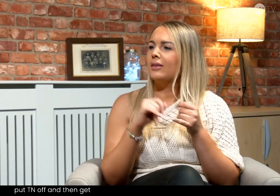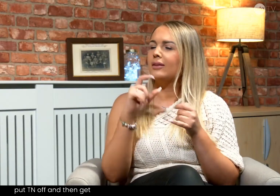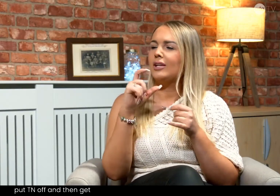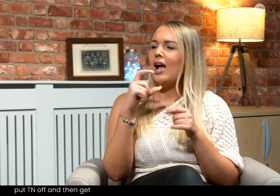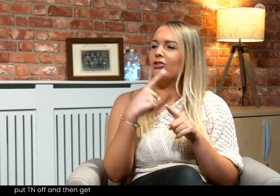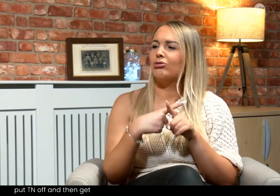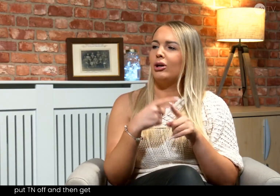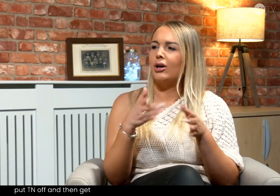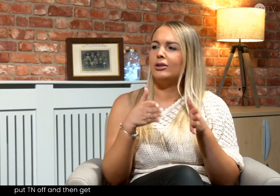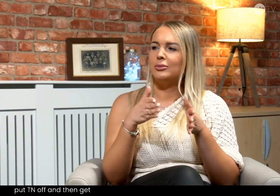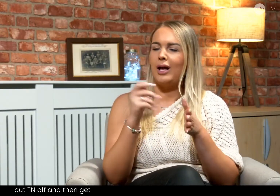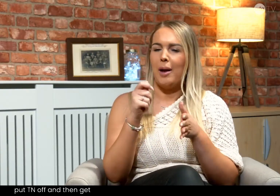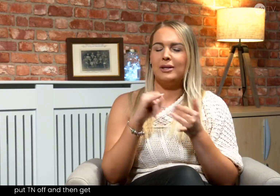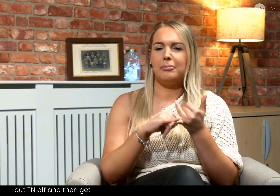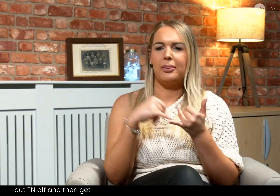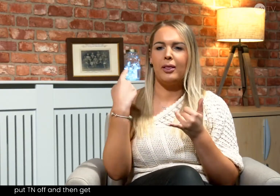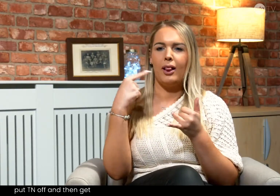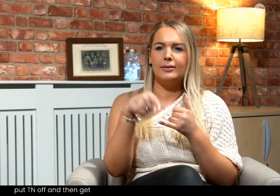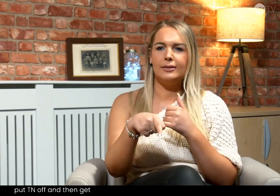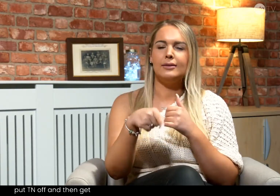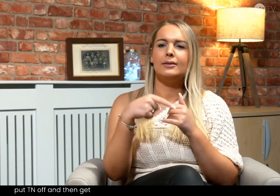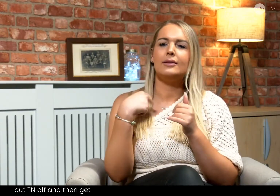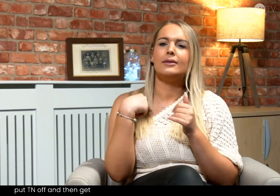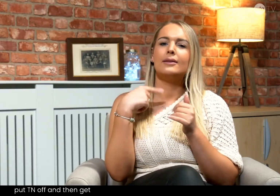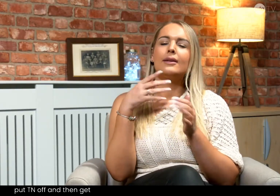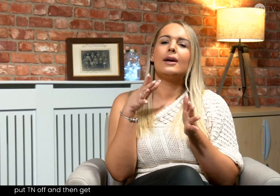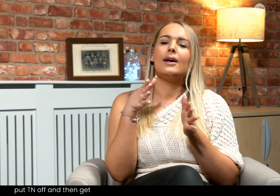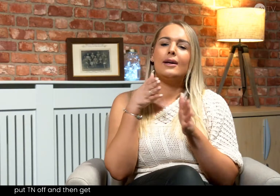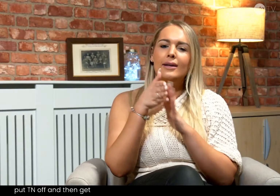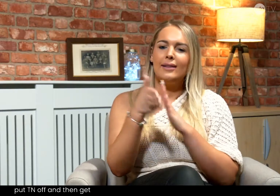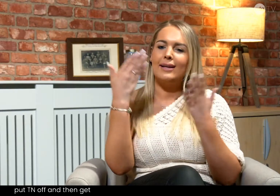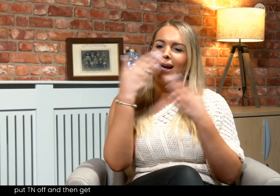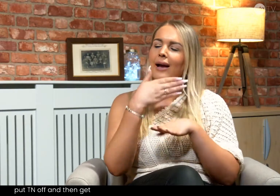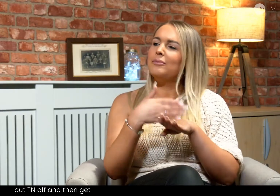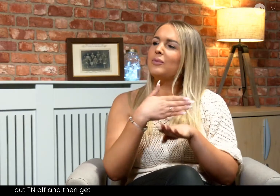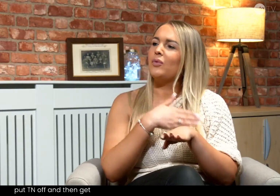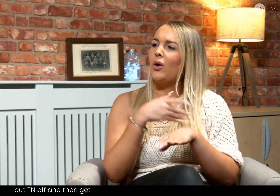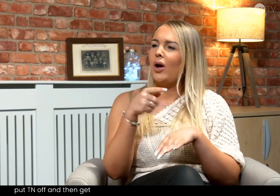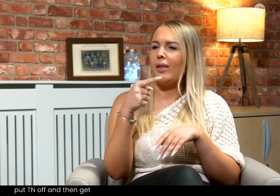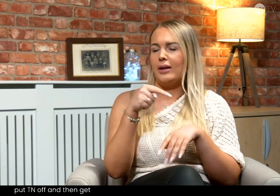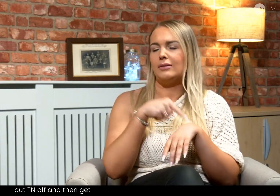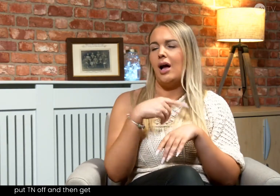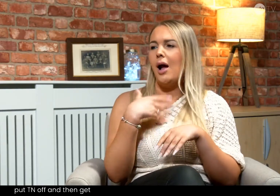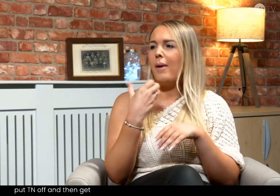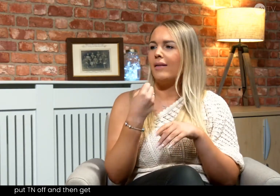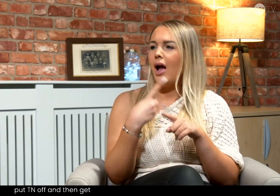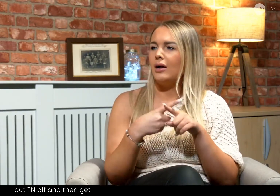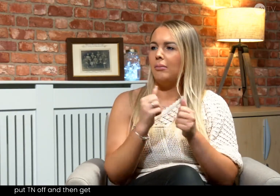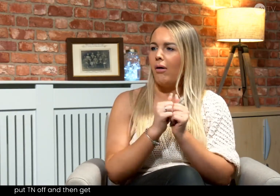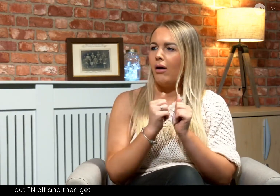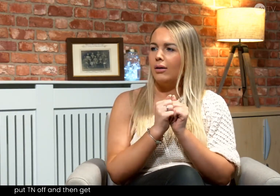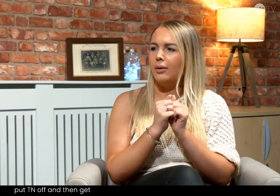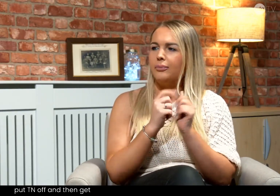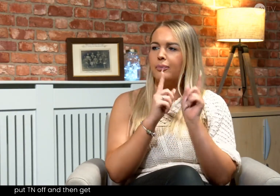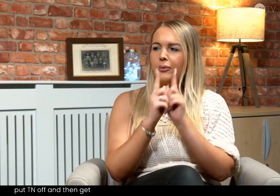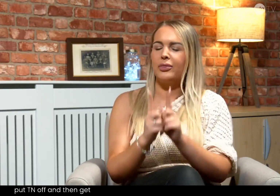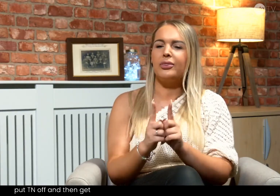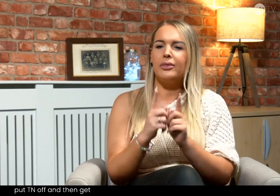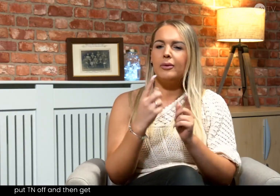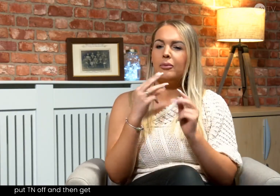So yeah, I was travelling to Hammersmith and arrived at King's Cross. So I had to arrive the night before. And I